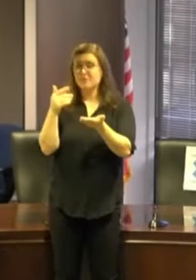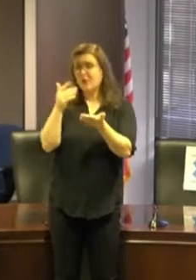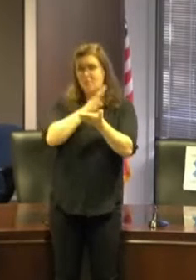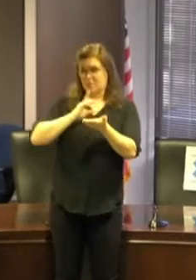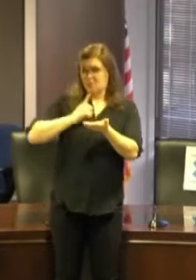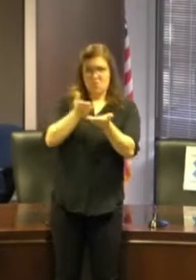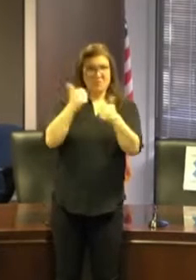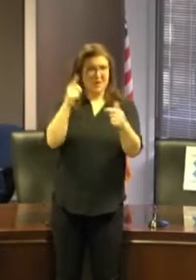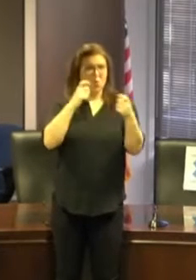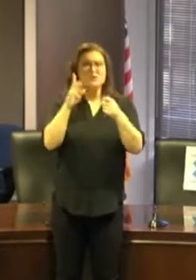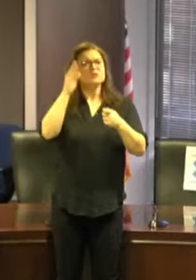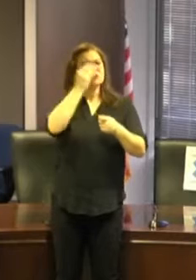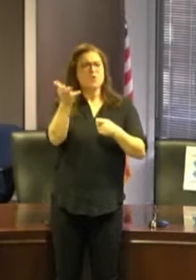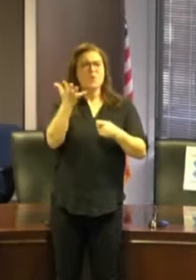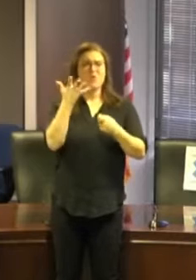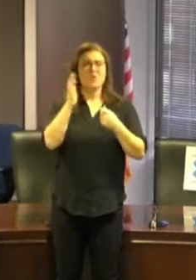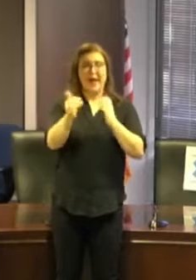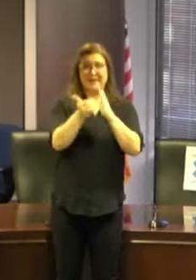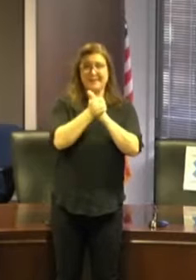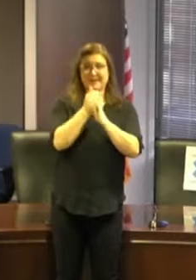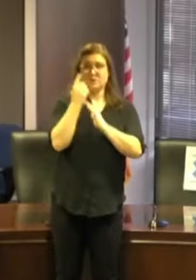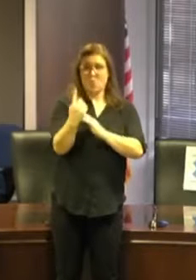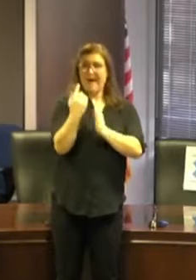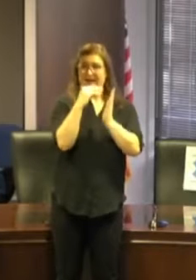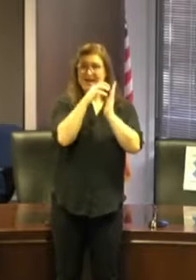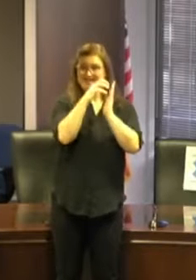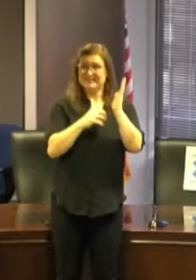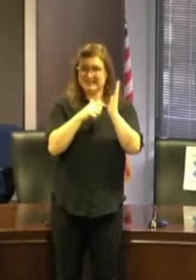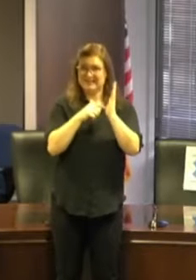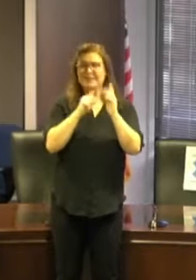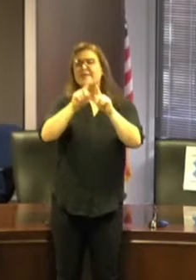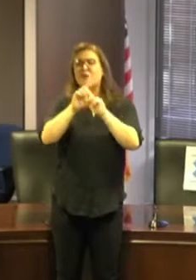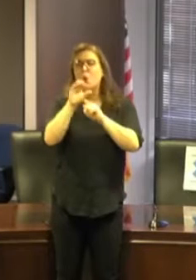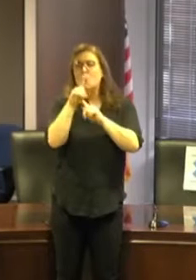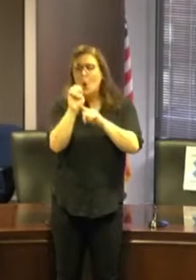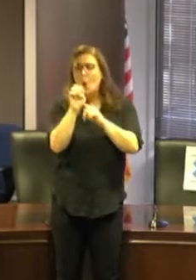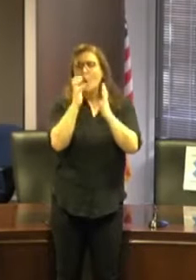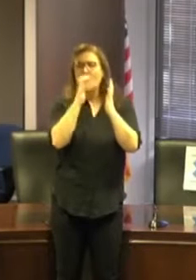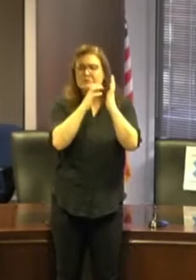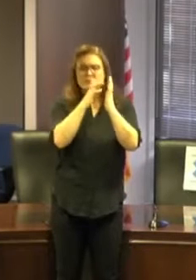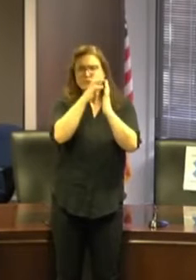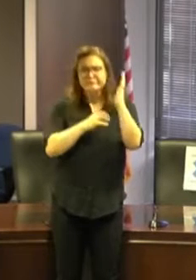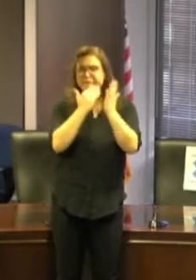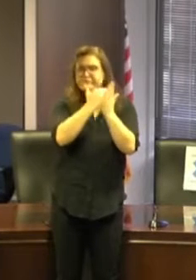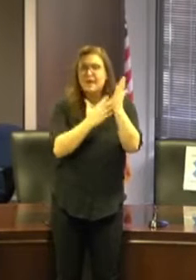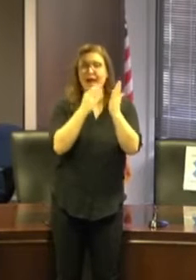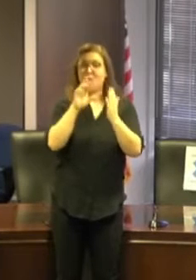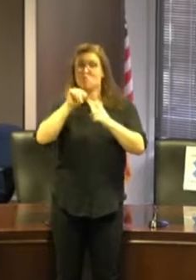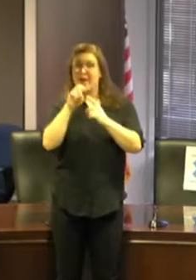should have a copy of Appendix 1, which lists all the codes and the increased rates.